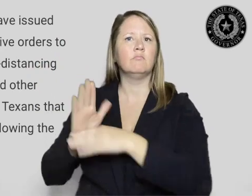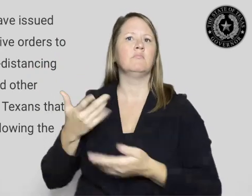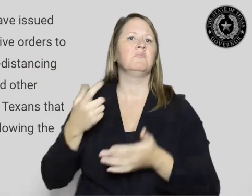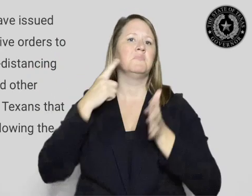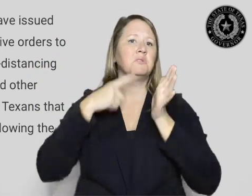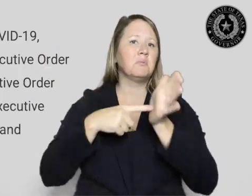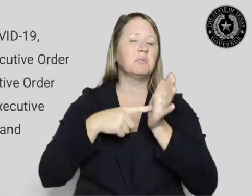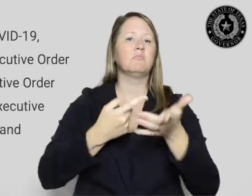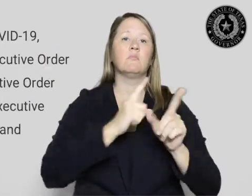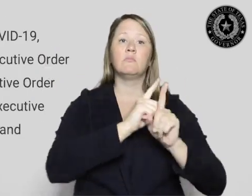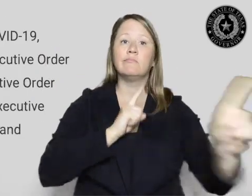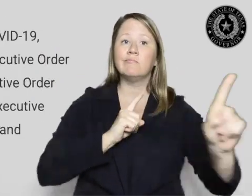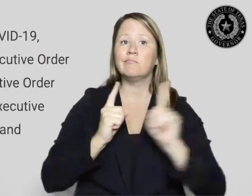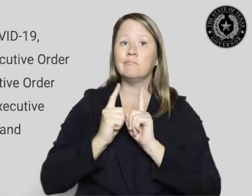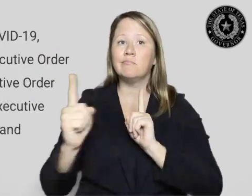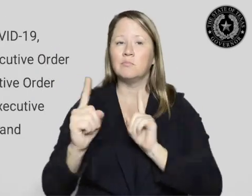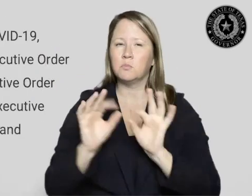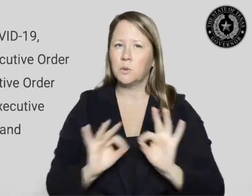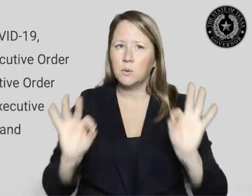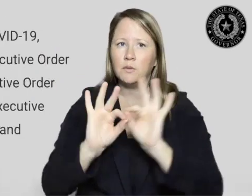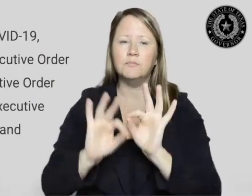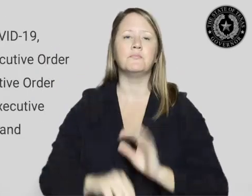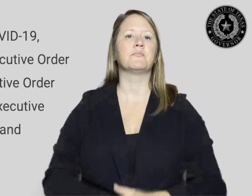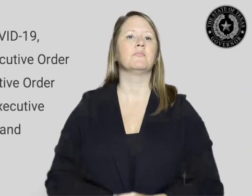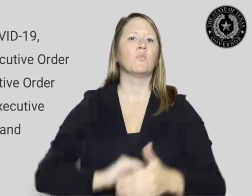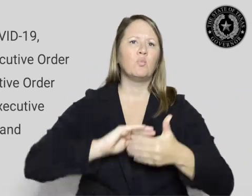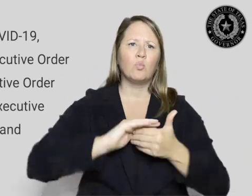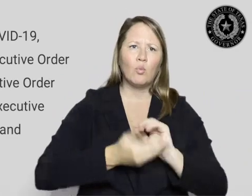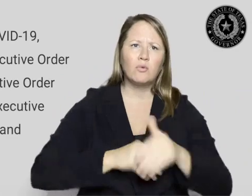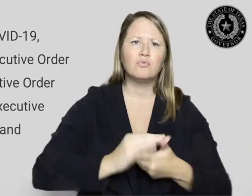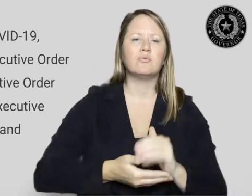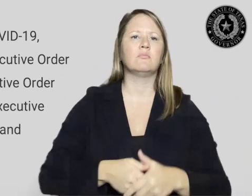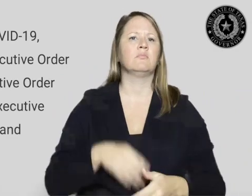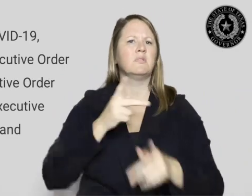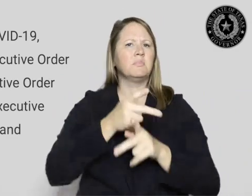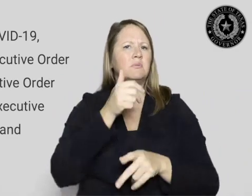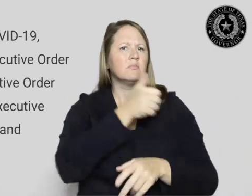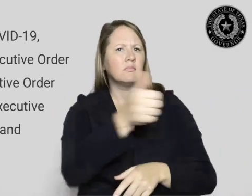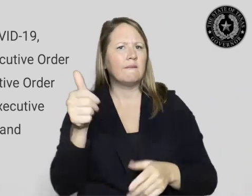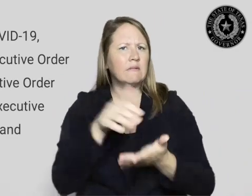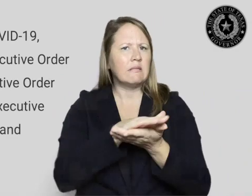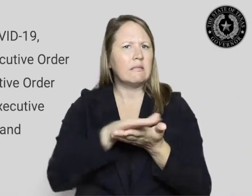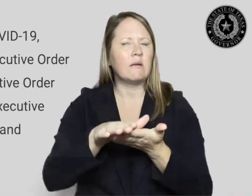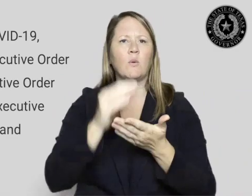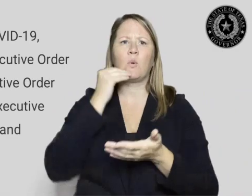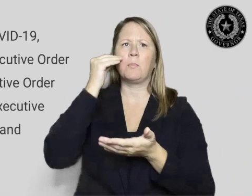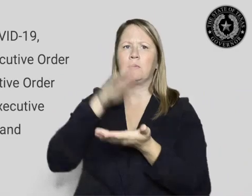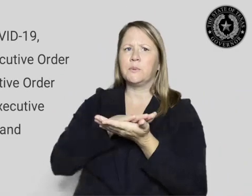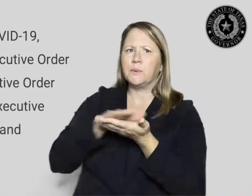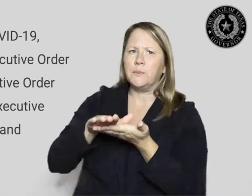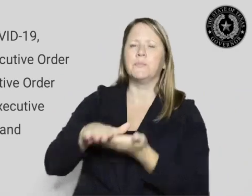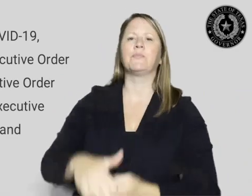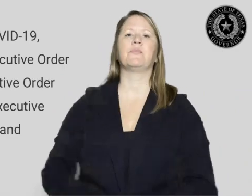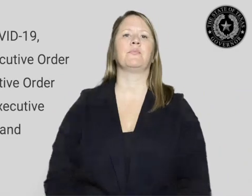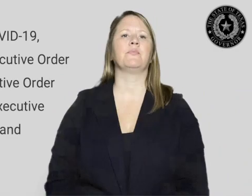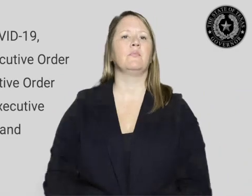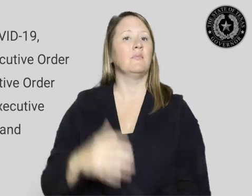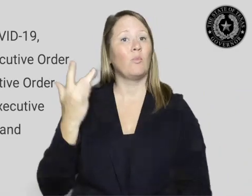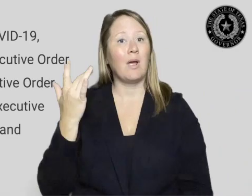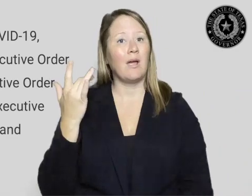that are aimed at slowing the spread of COVID-19, including Executive Order GA-08, Executive